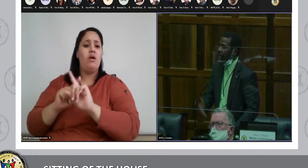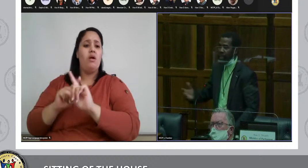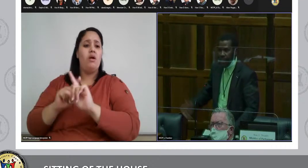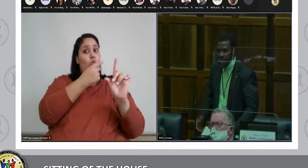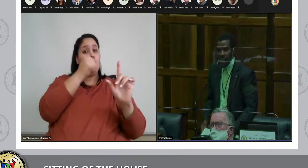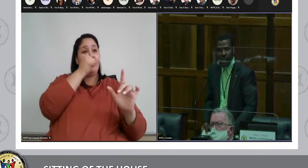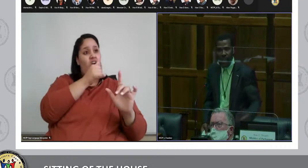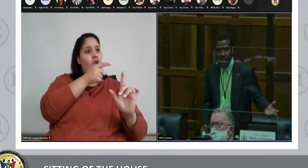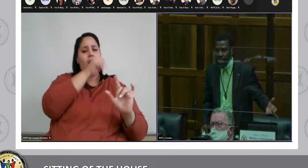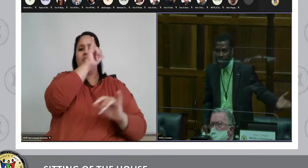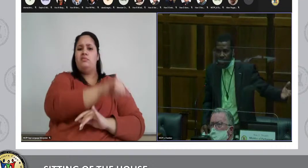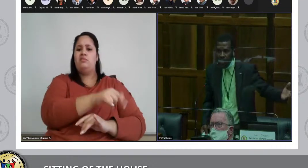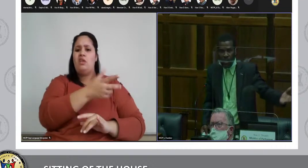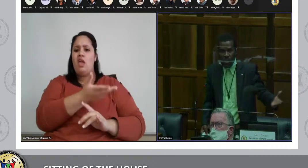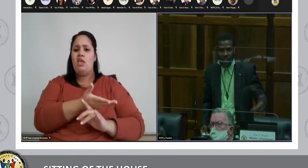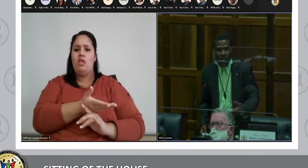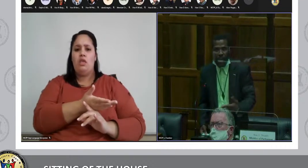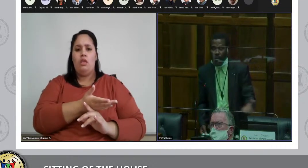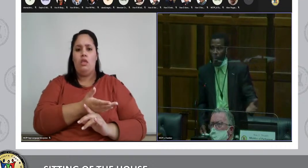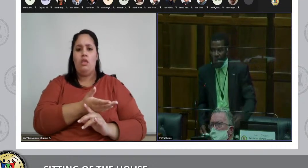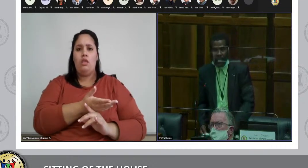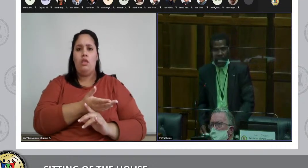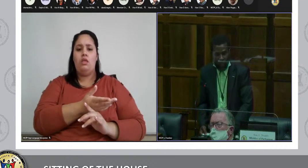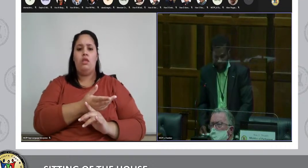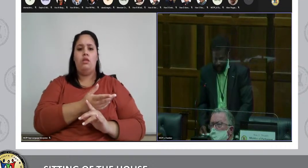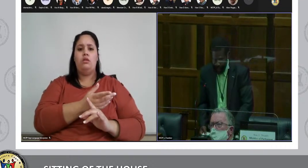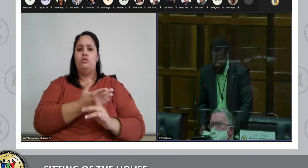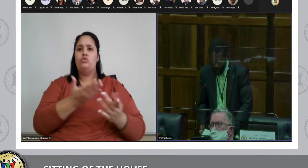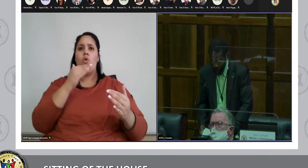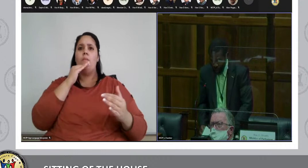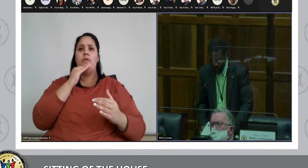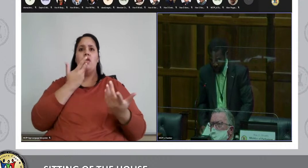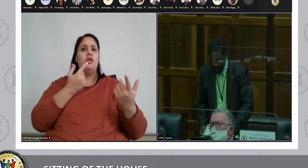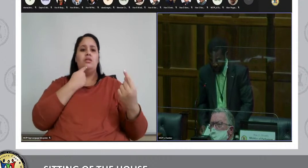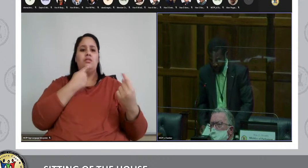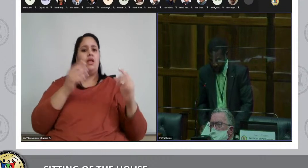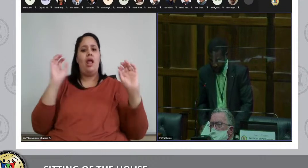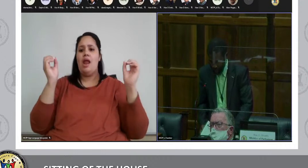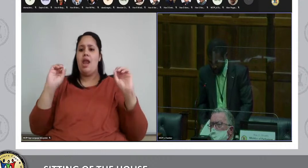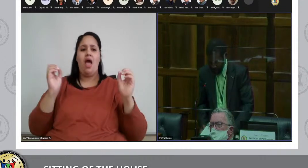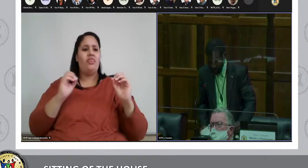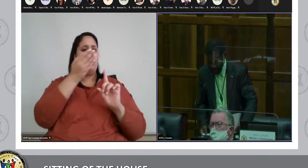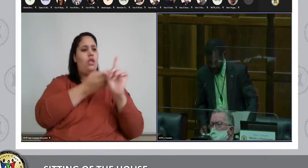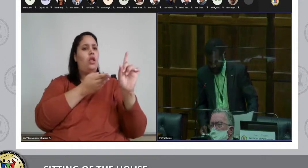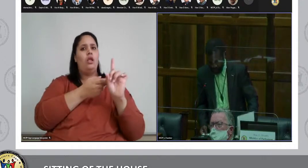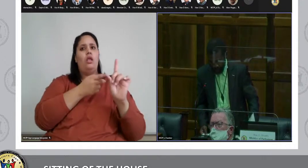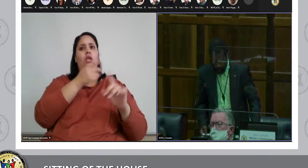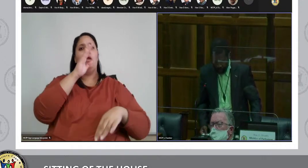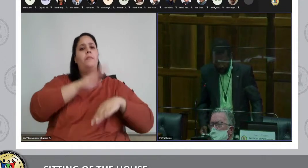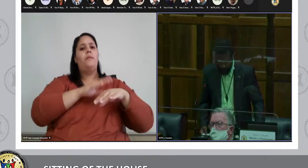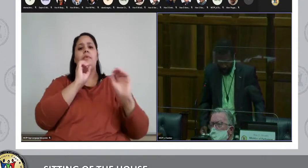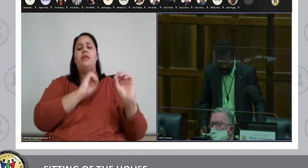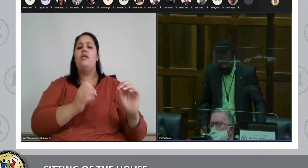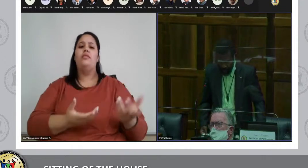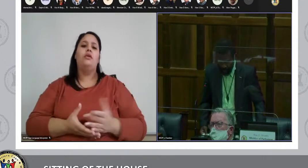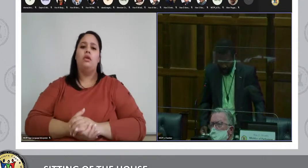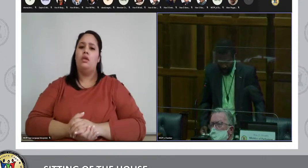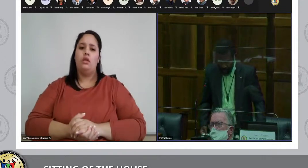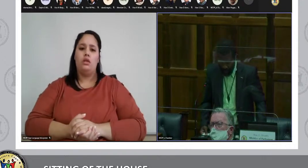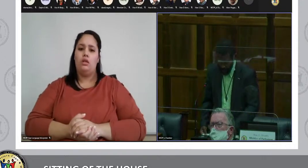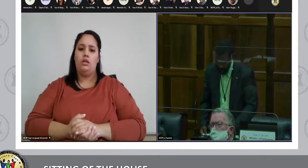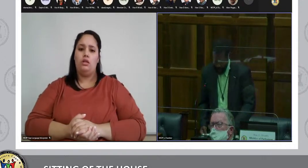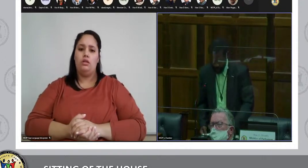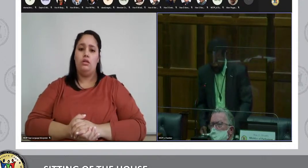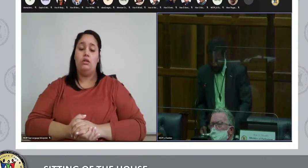perpetrator is left. There's actually no mention at all about the perpetrator on this instance. It is